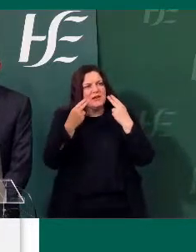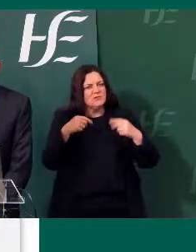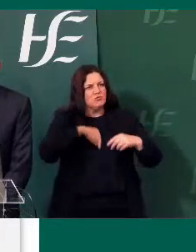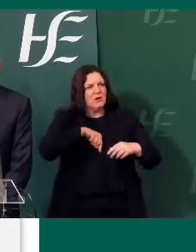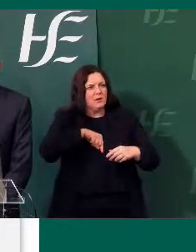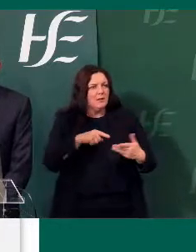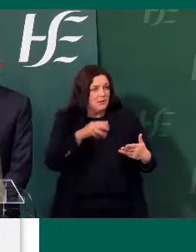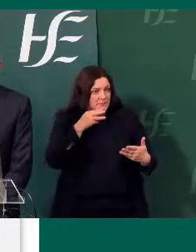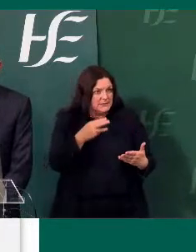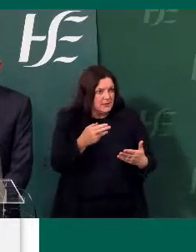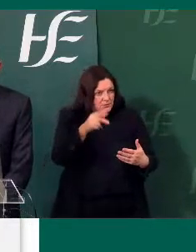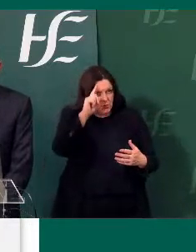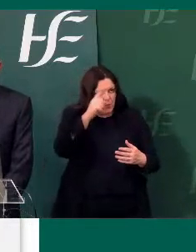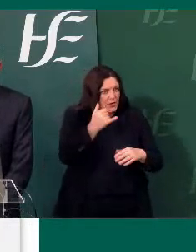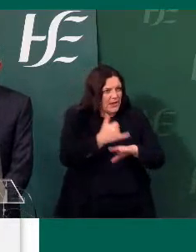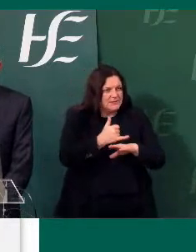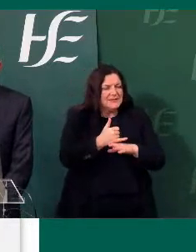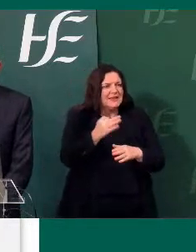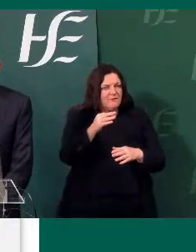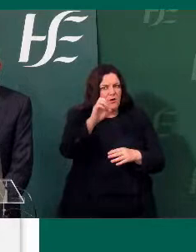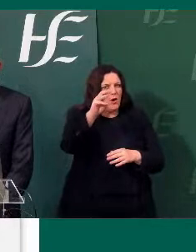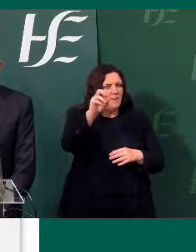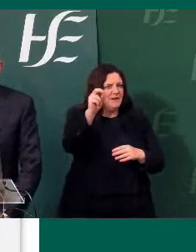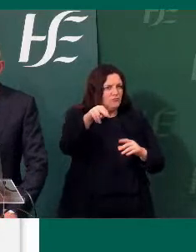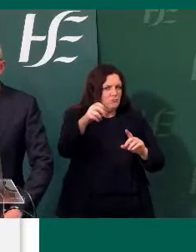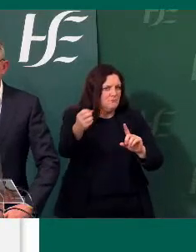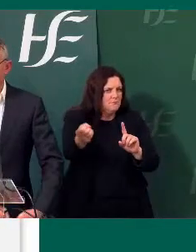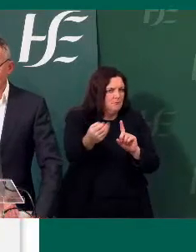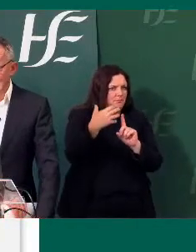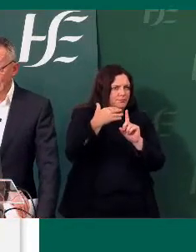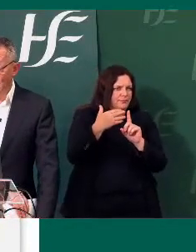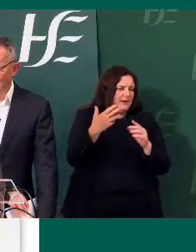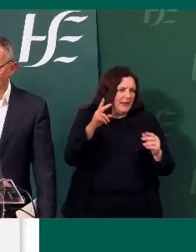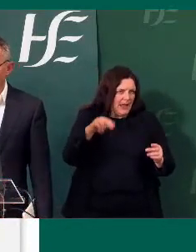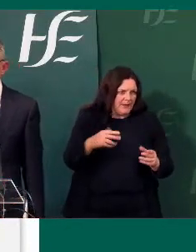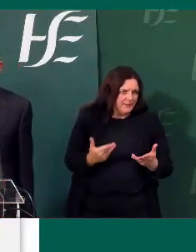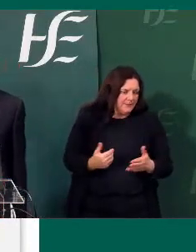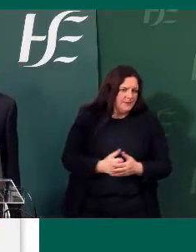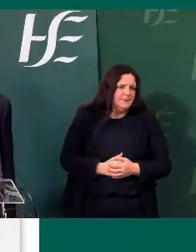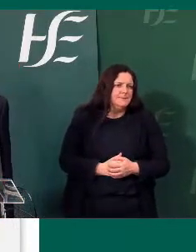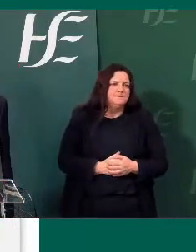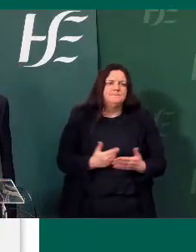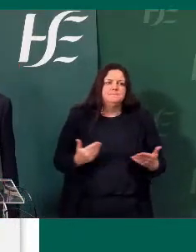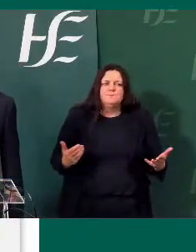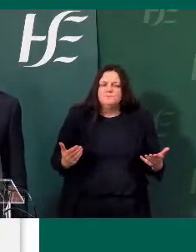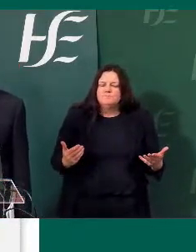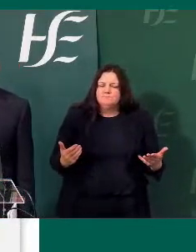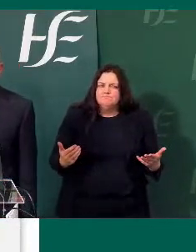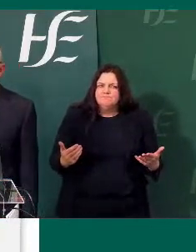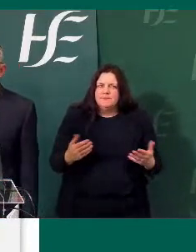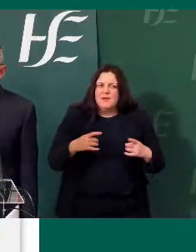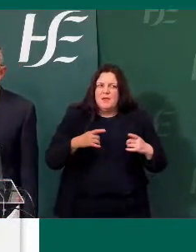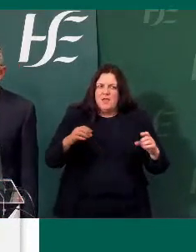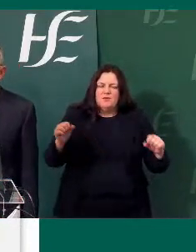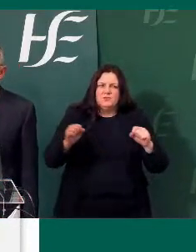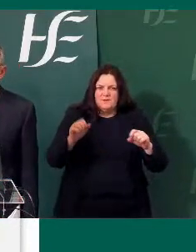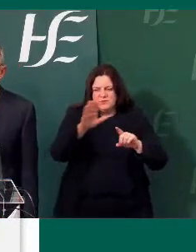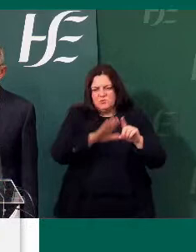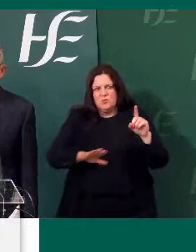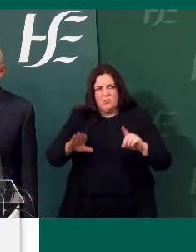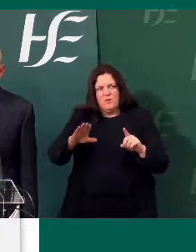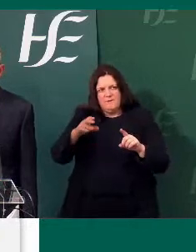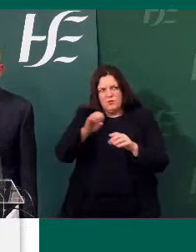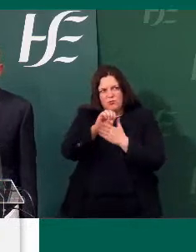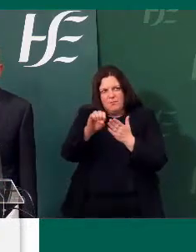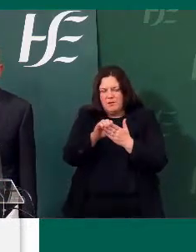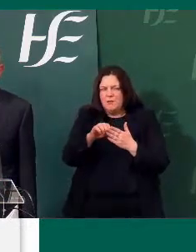this all remains to be seen. Our own healthcare services, like many others across Europe, remain under considerable pressure due to